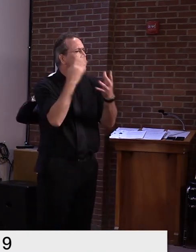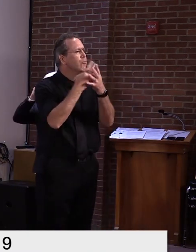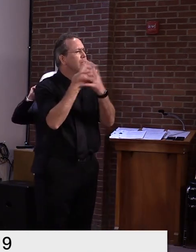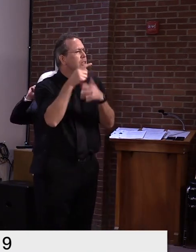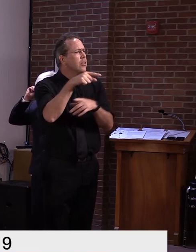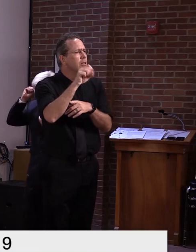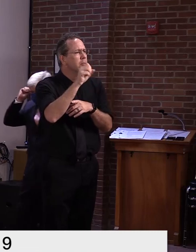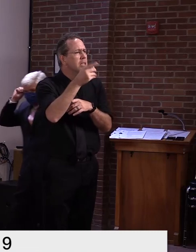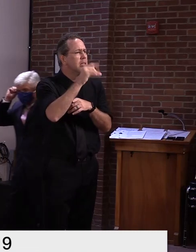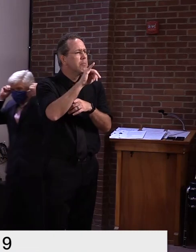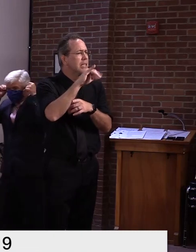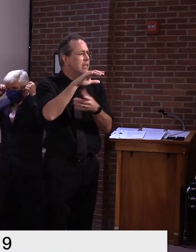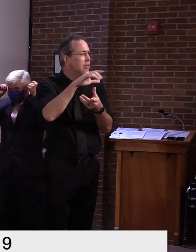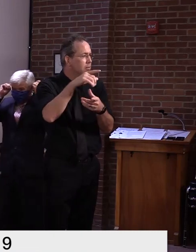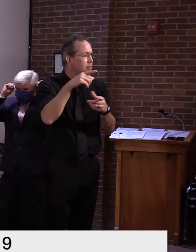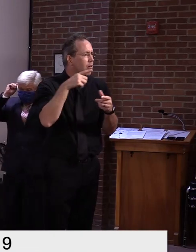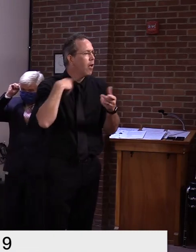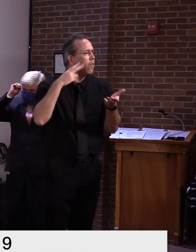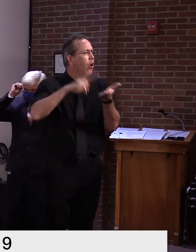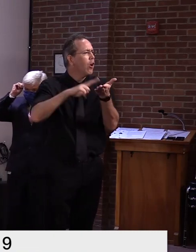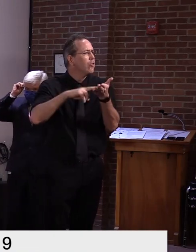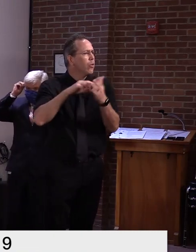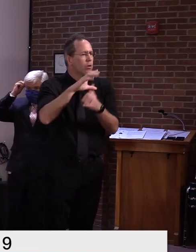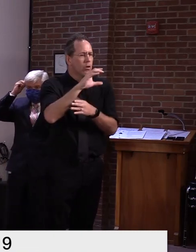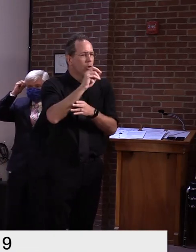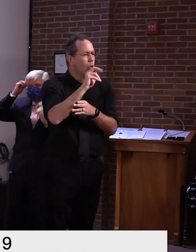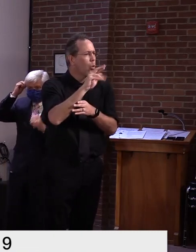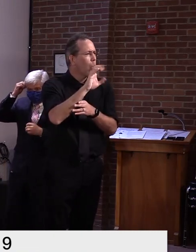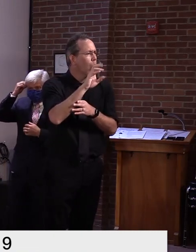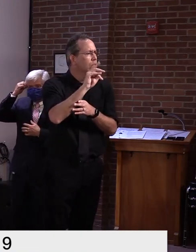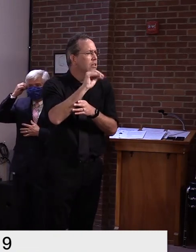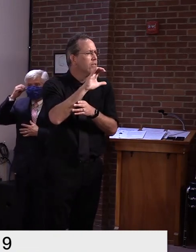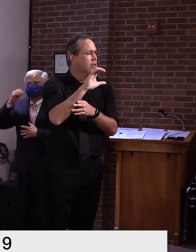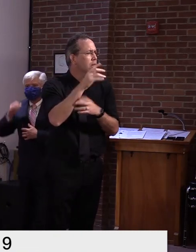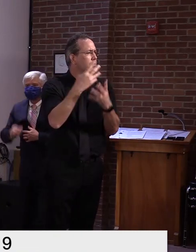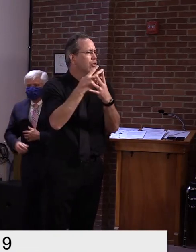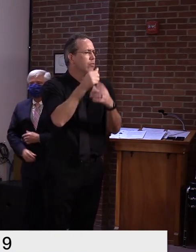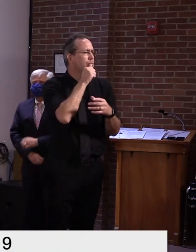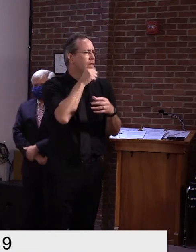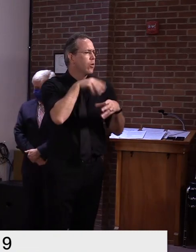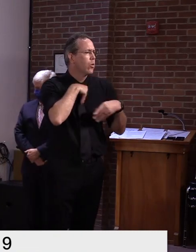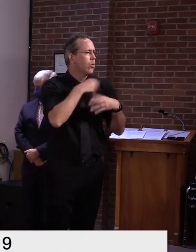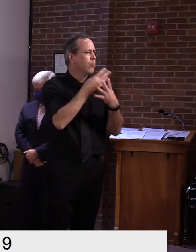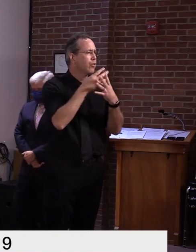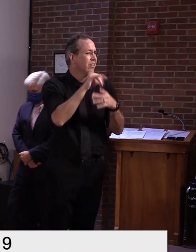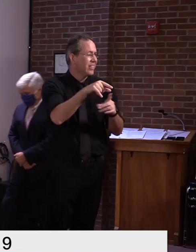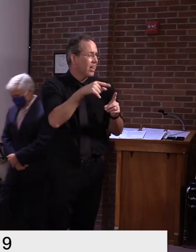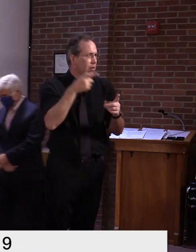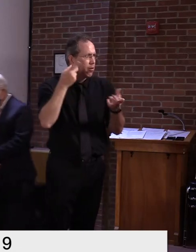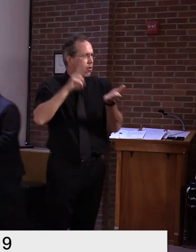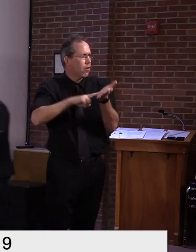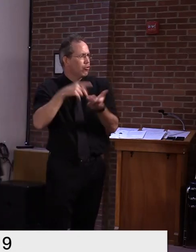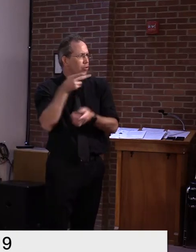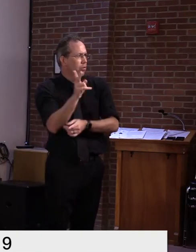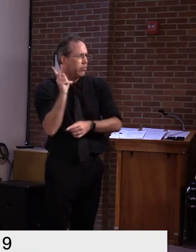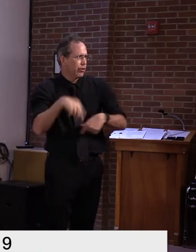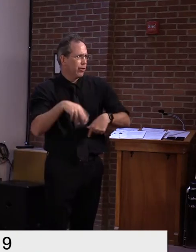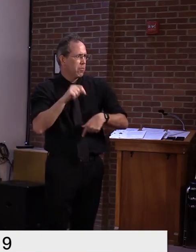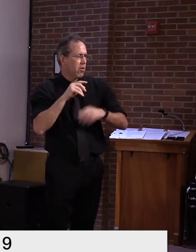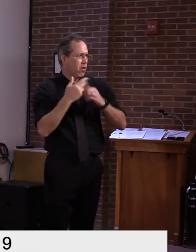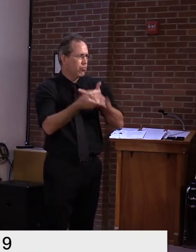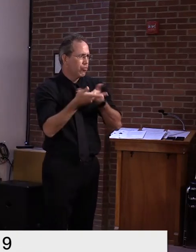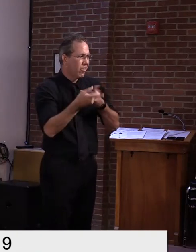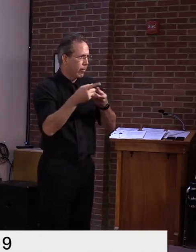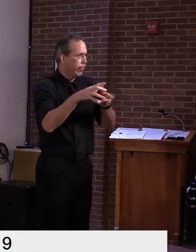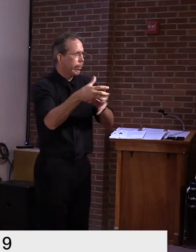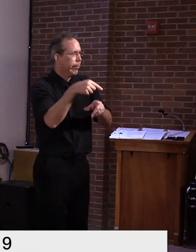I'll let Secretary Smith answer that, but I believe we're having internal conversations about that very fact, so Secretary Smith.